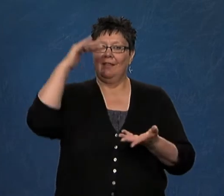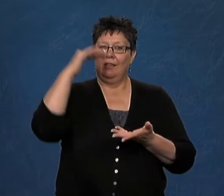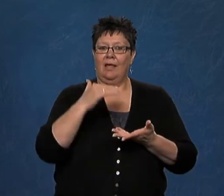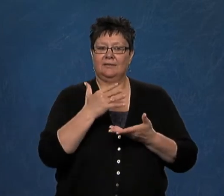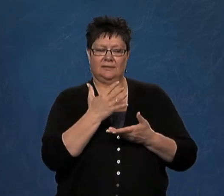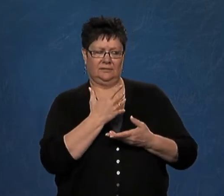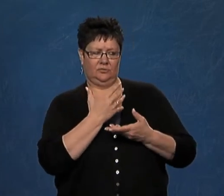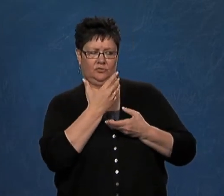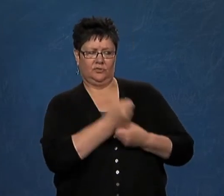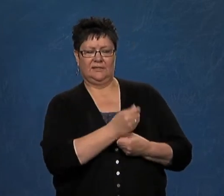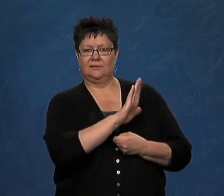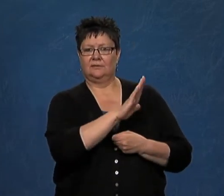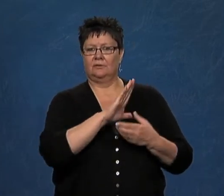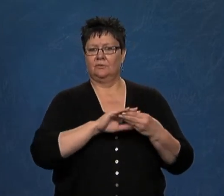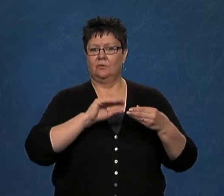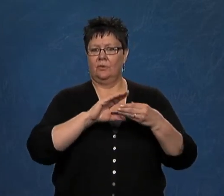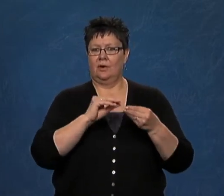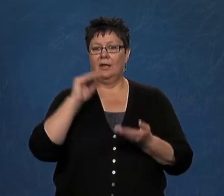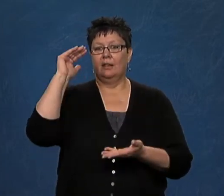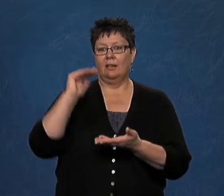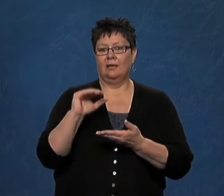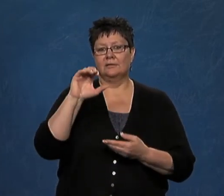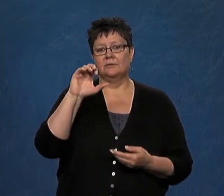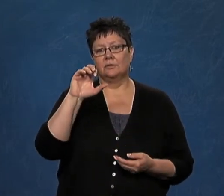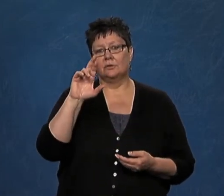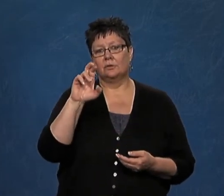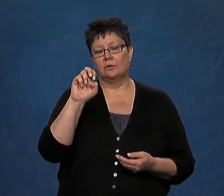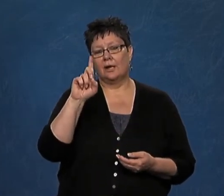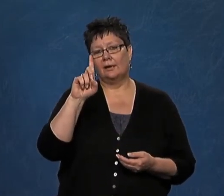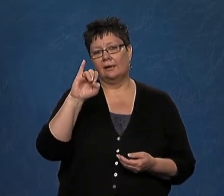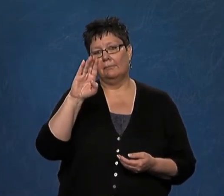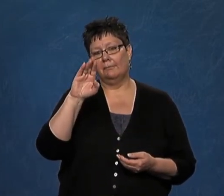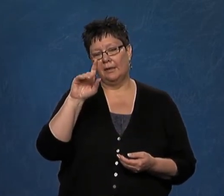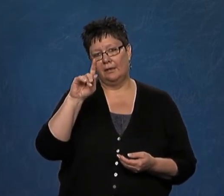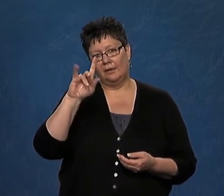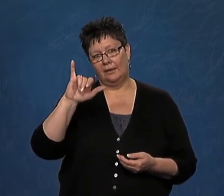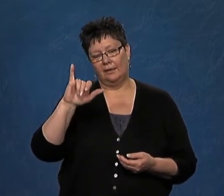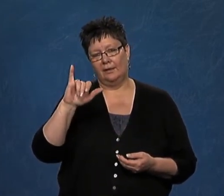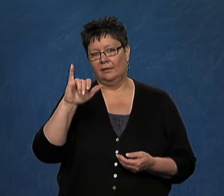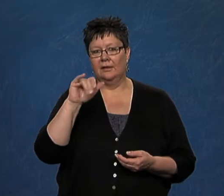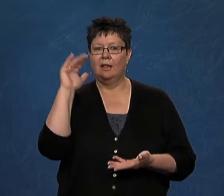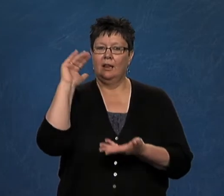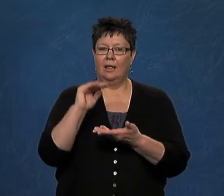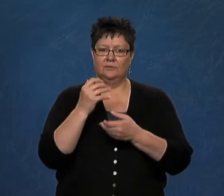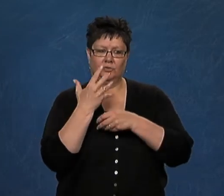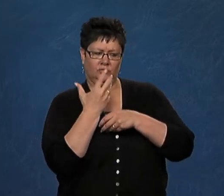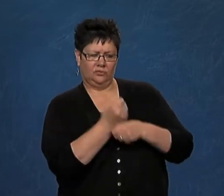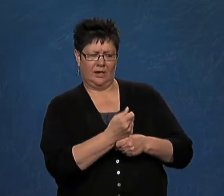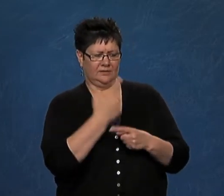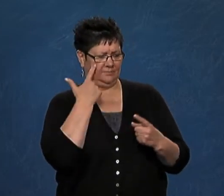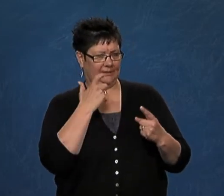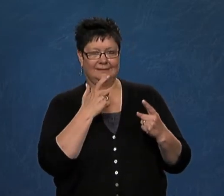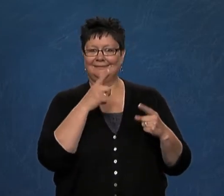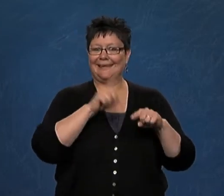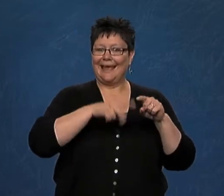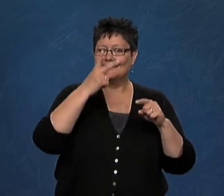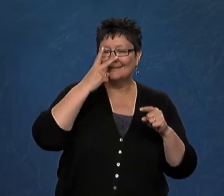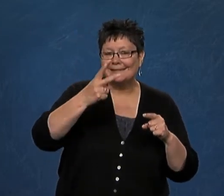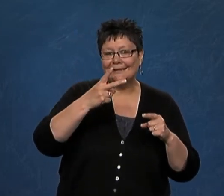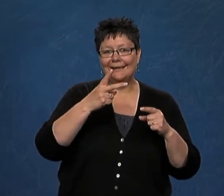system, they don't feel like they can trust, and they're not as credible, or there's enough credibility in this because